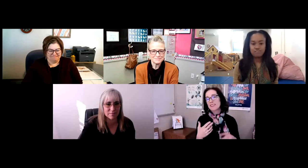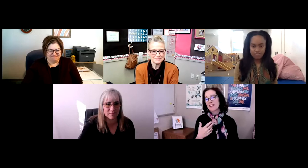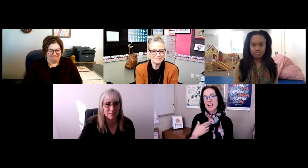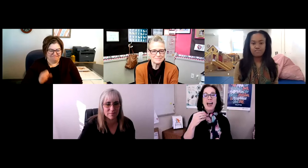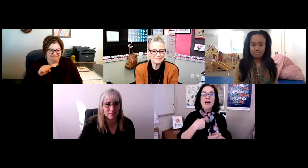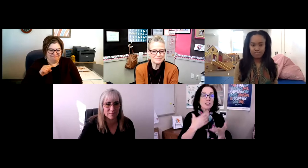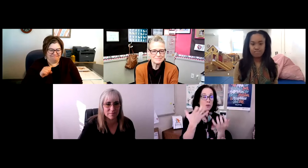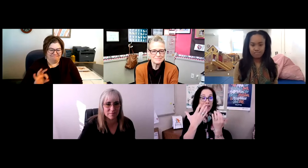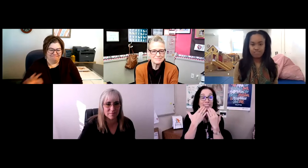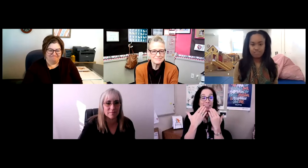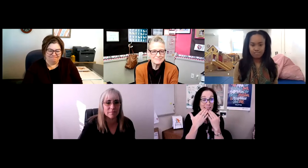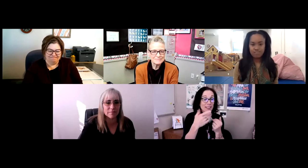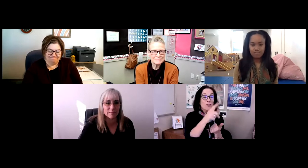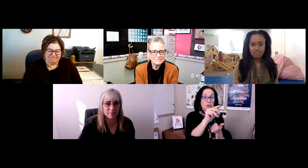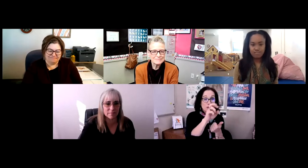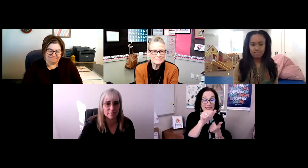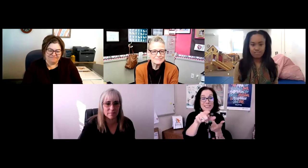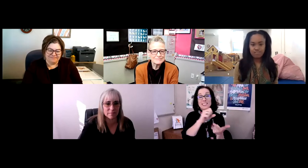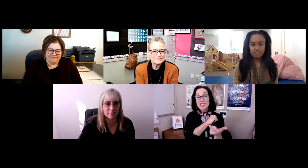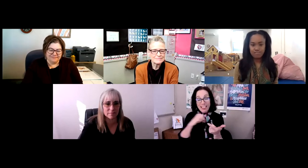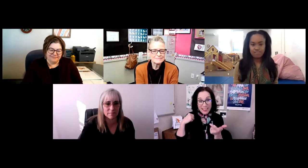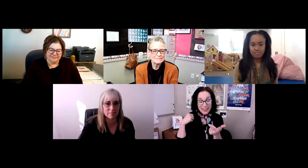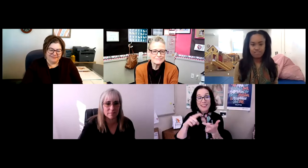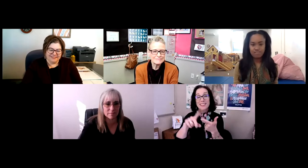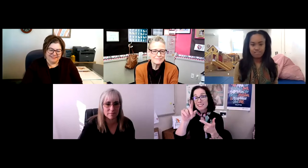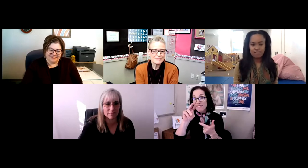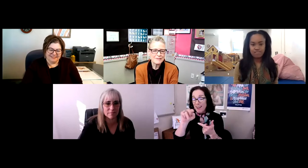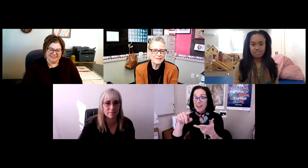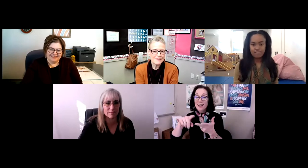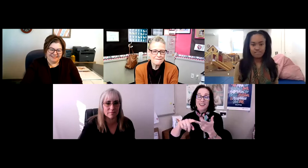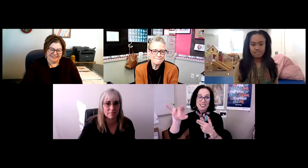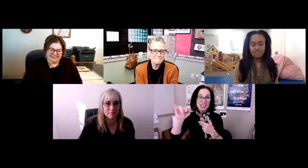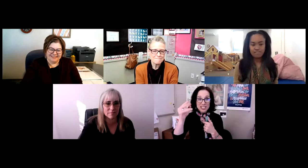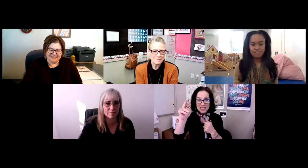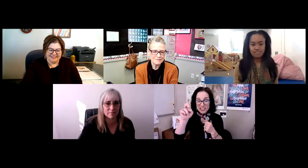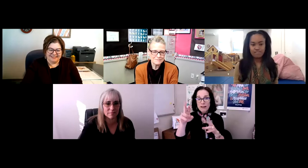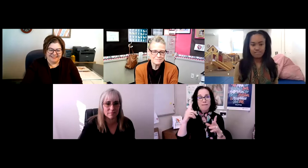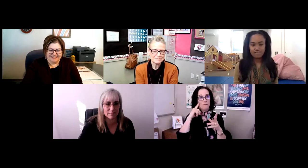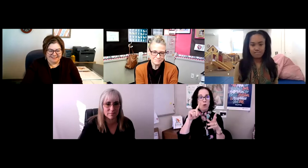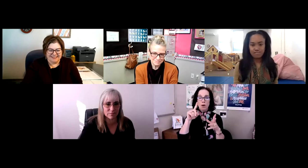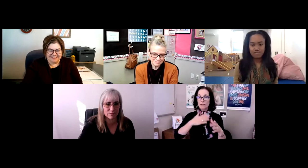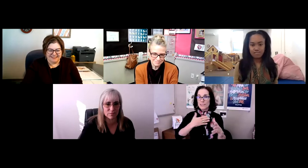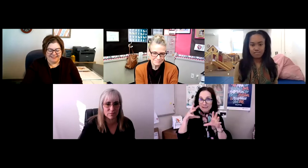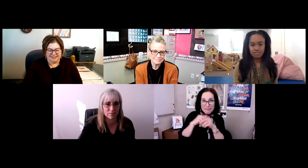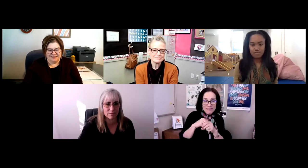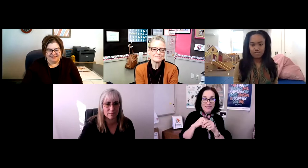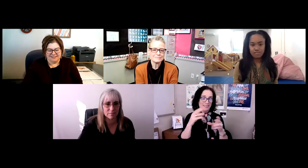this webinar. And I just wanted to thank Teresa and Shelley and Devana and Jennifer for